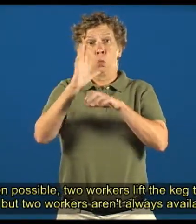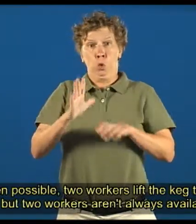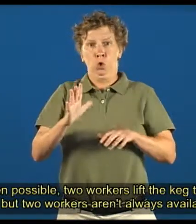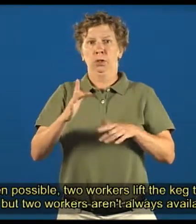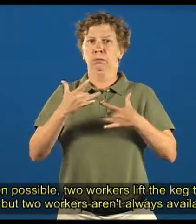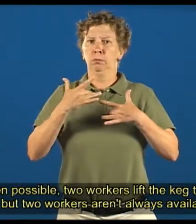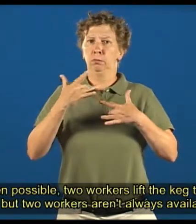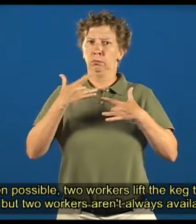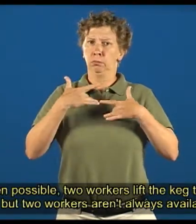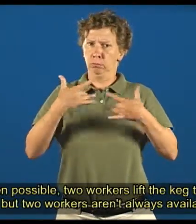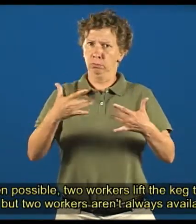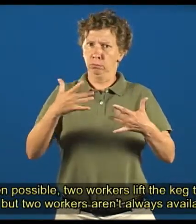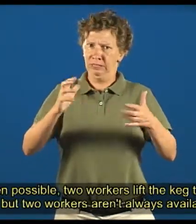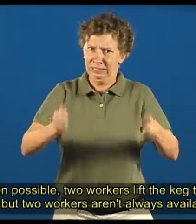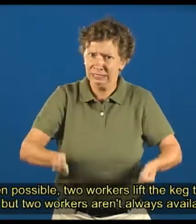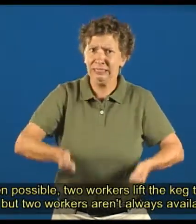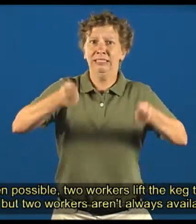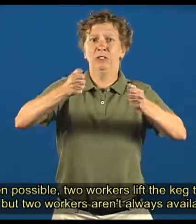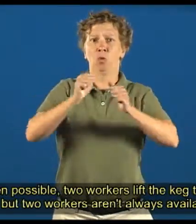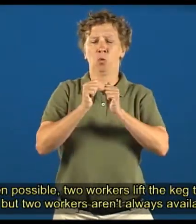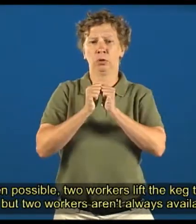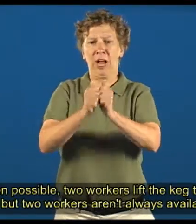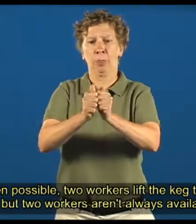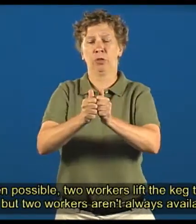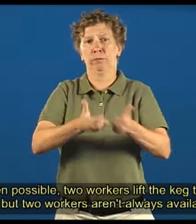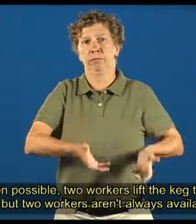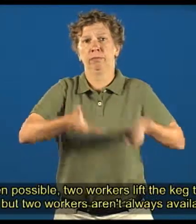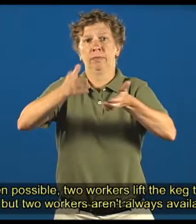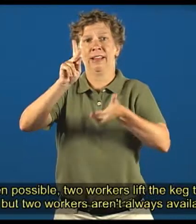When possible, 2 workers lift the keg together.